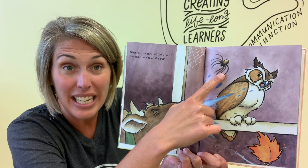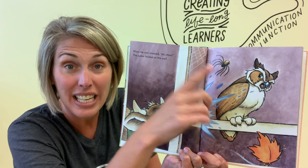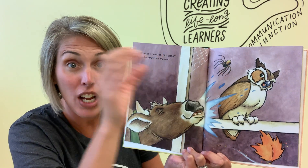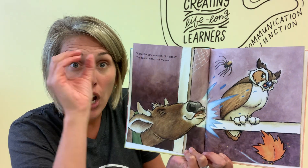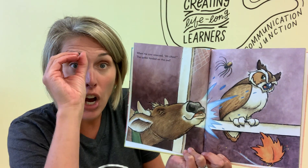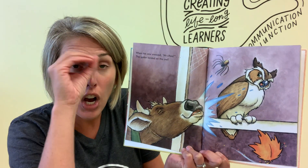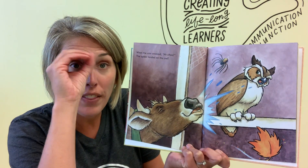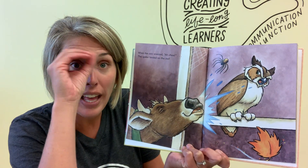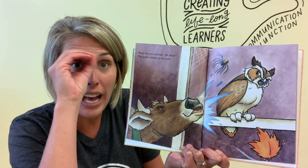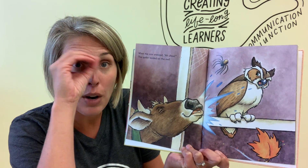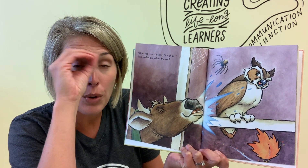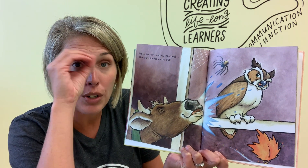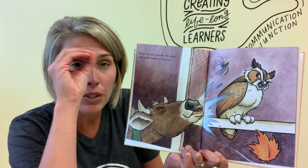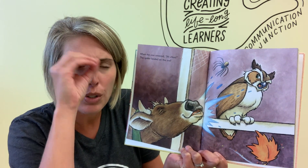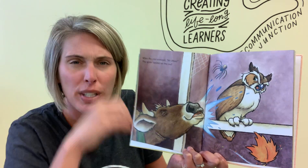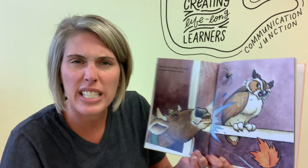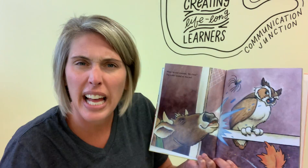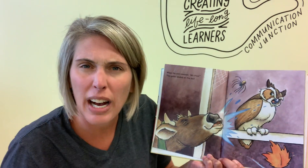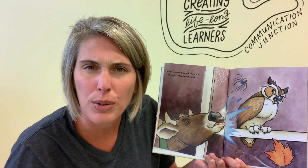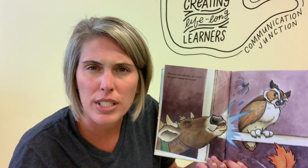Landed on the owl. What's that owl say?